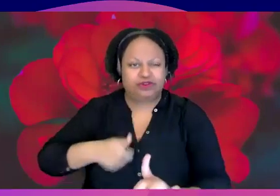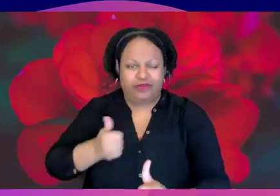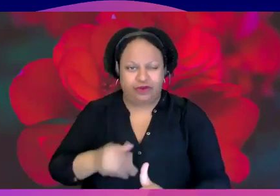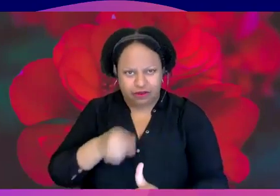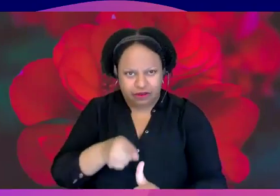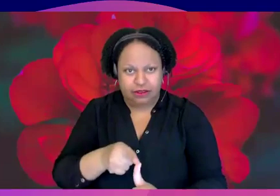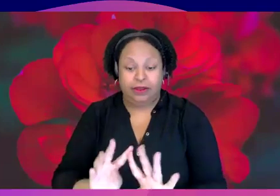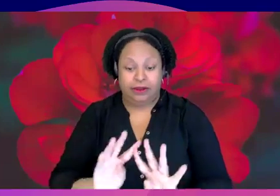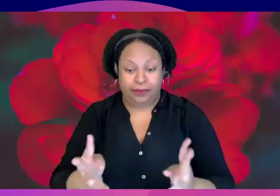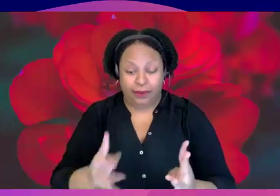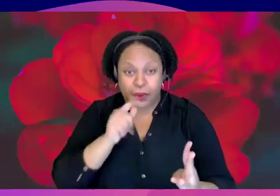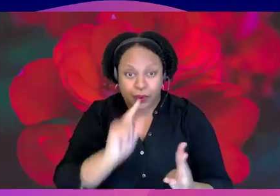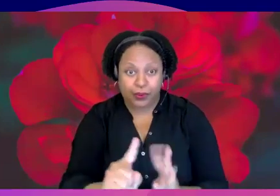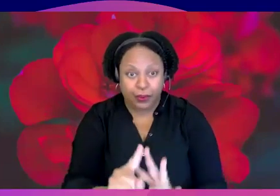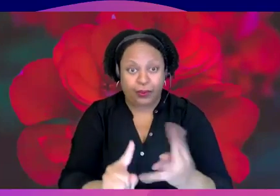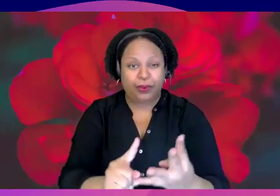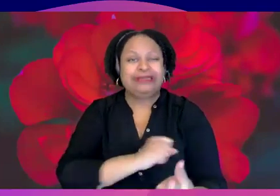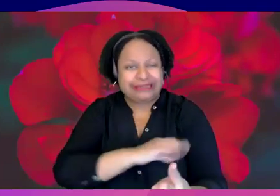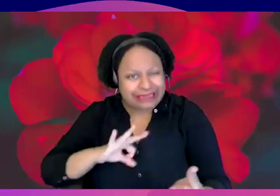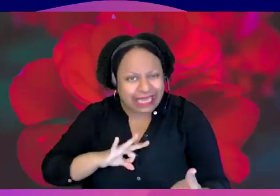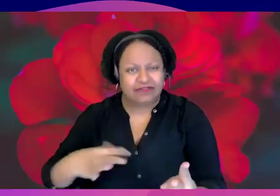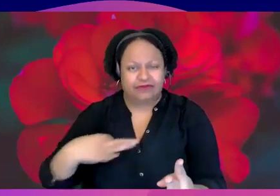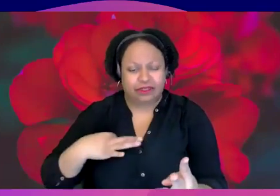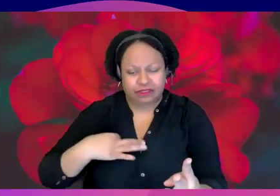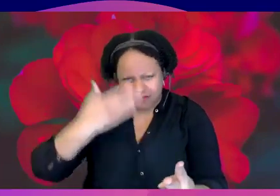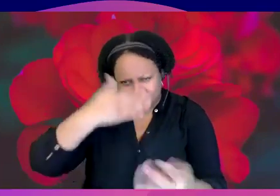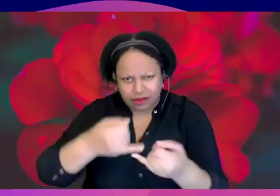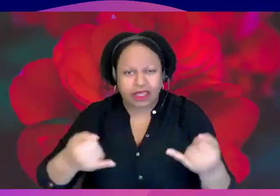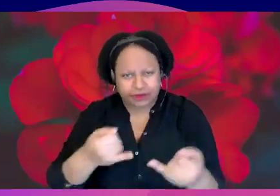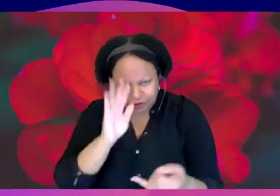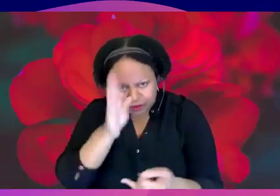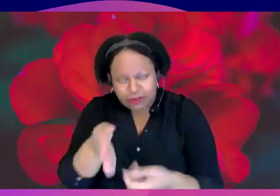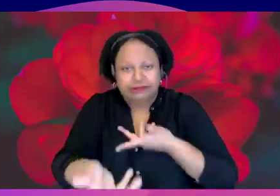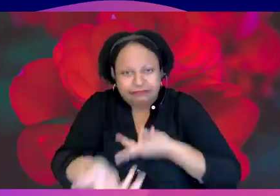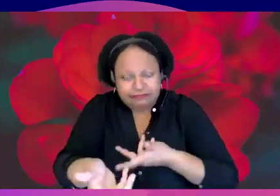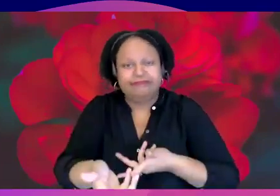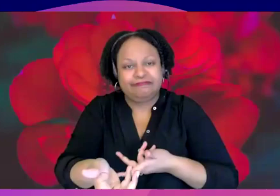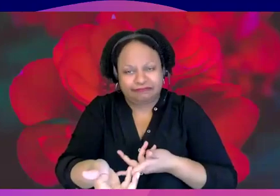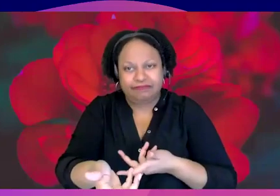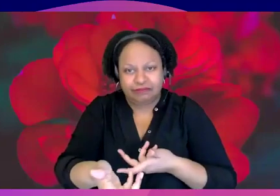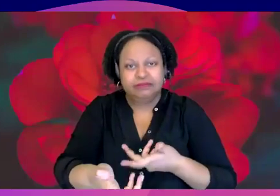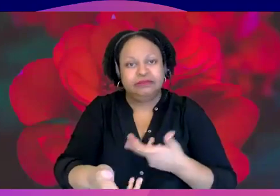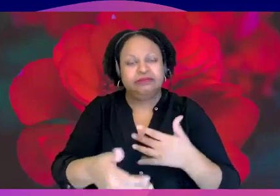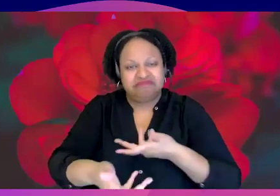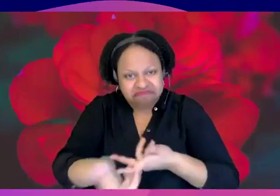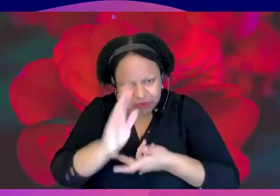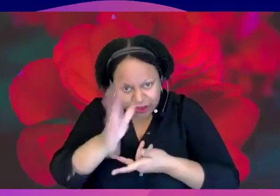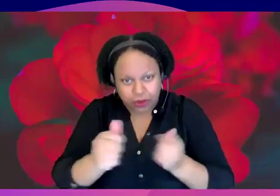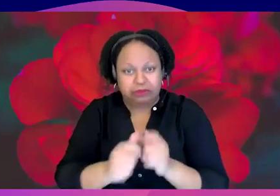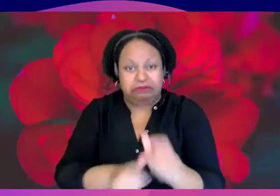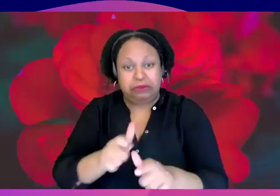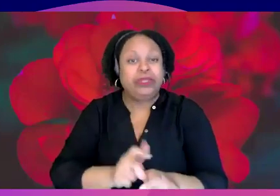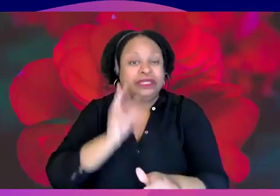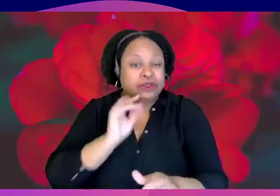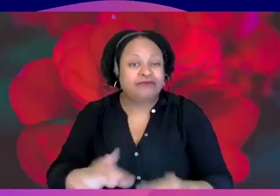is the staff and volunteers. Those are the people who are working frontline, who are tactile with people who've